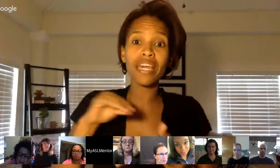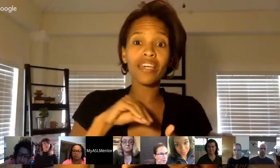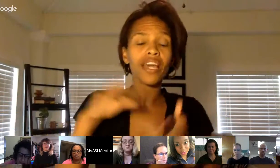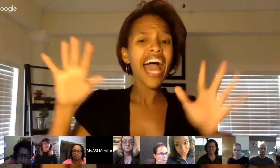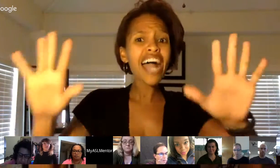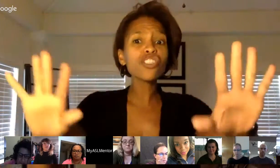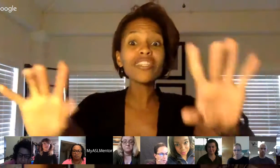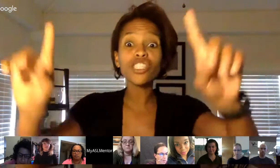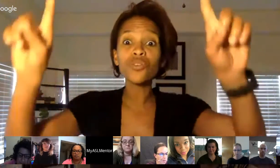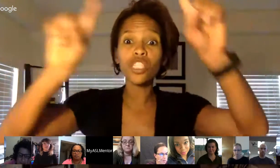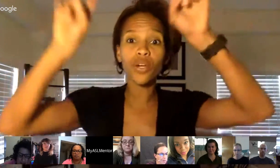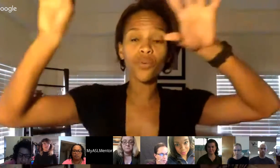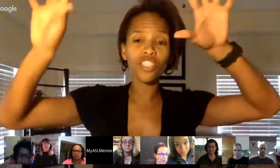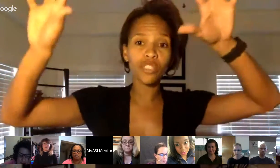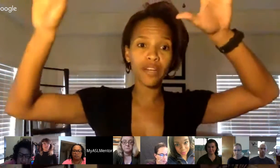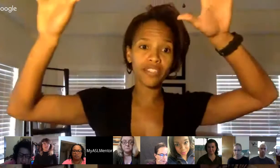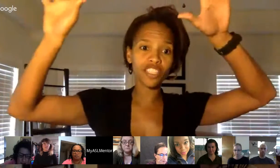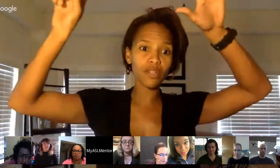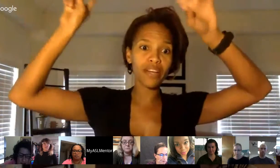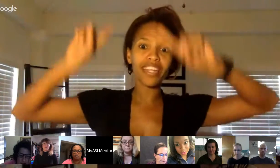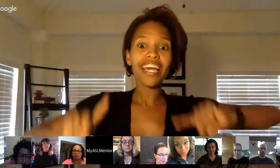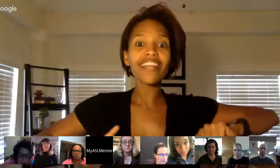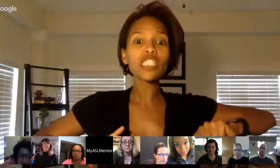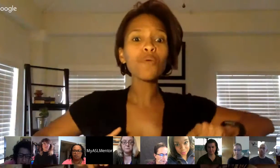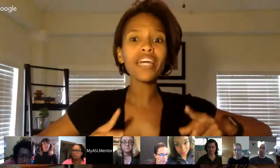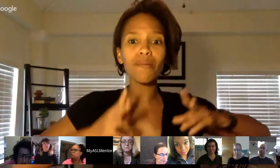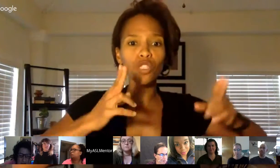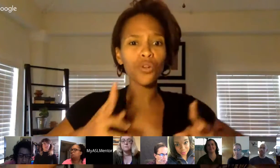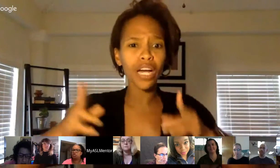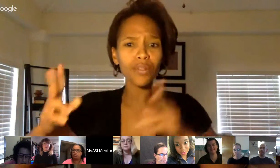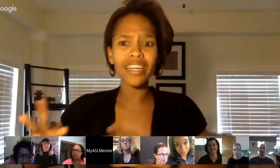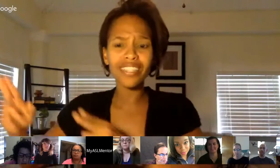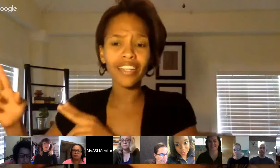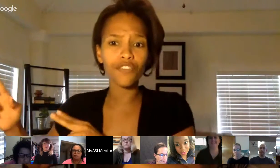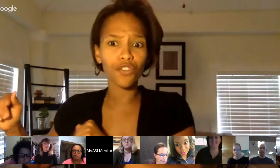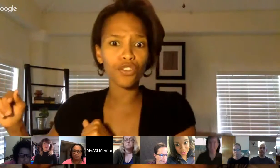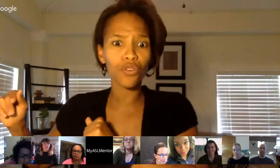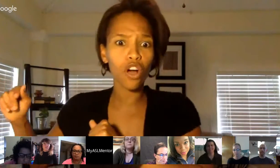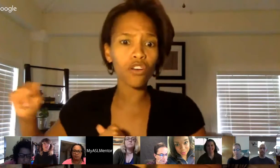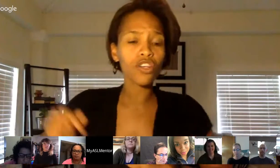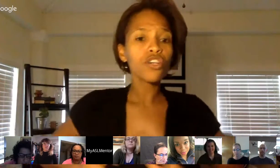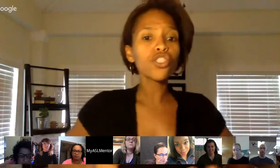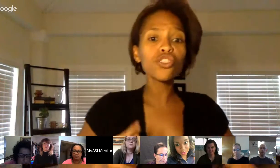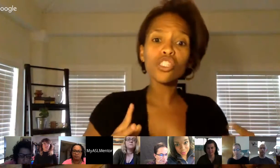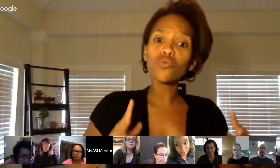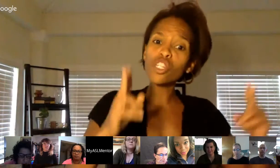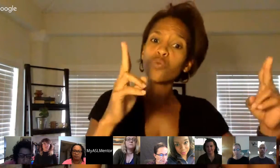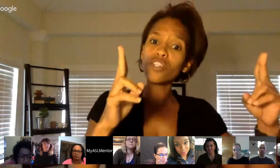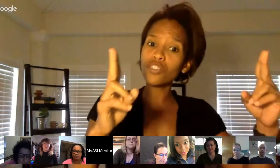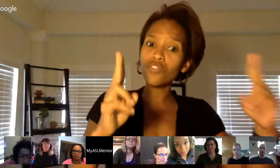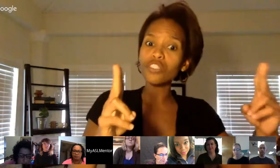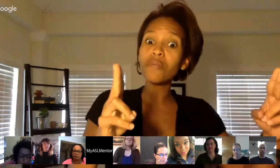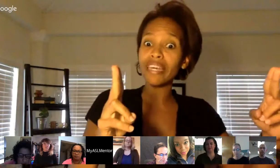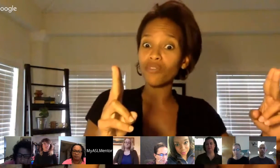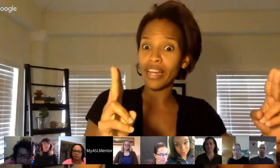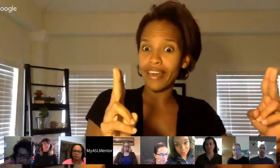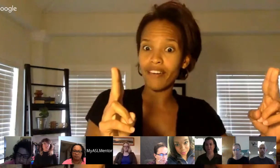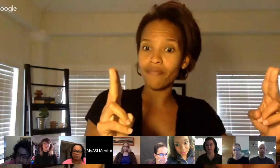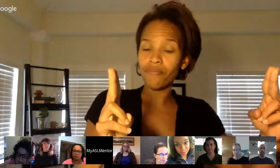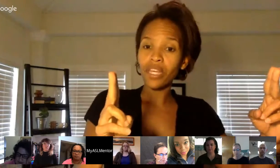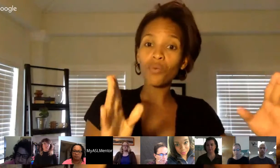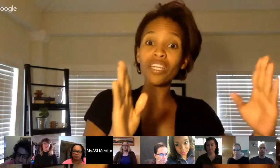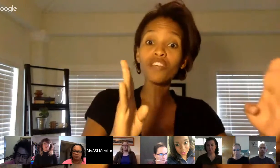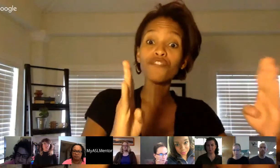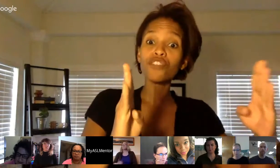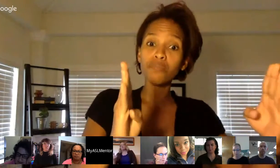just actually, let's do it this way. Oh, I changed my mind. Let's break it up so we're not silent for so long. So we'll just watch the first minute right